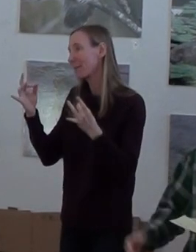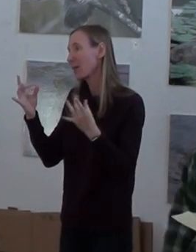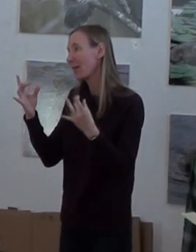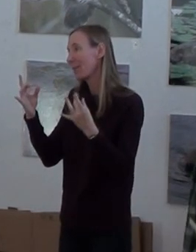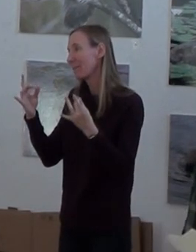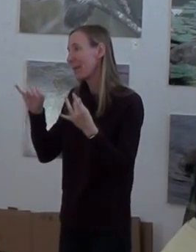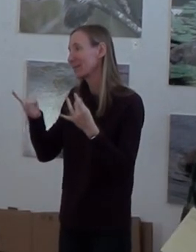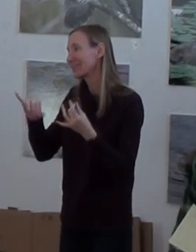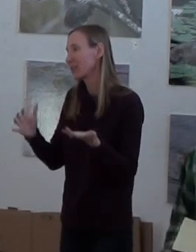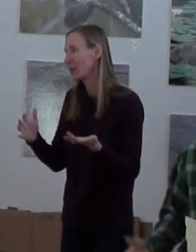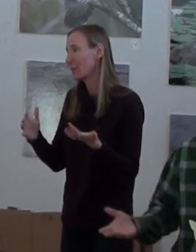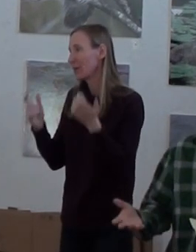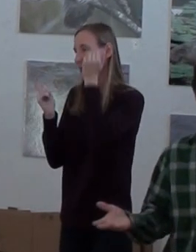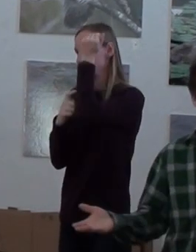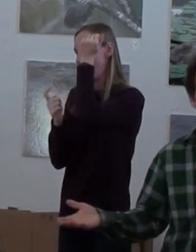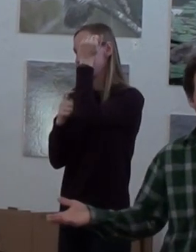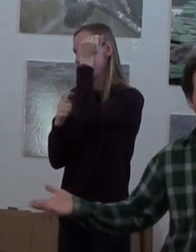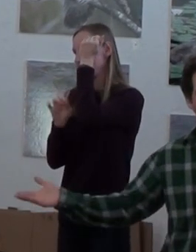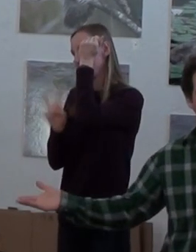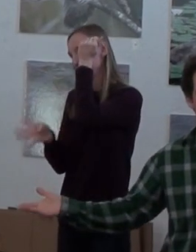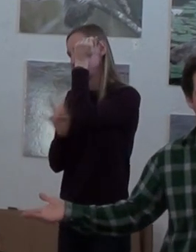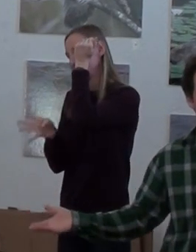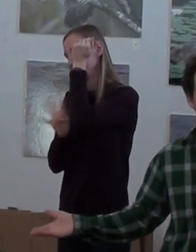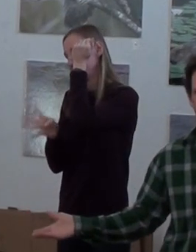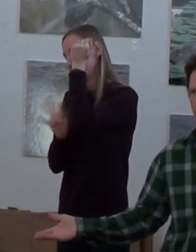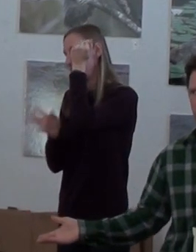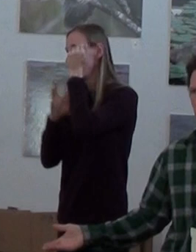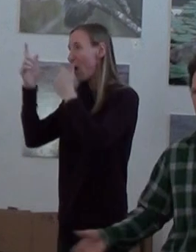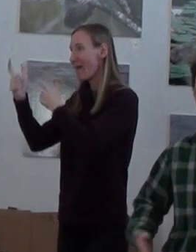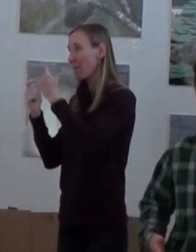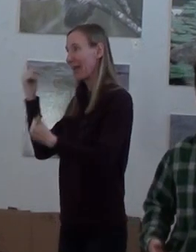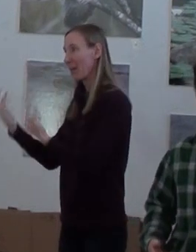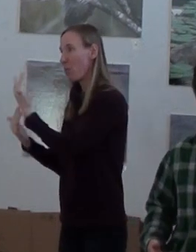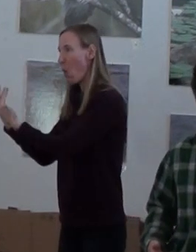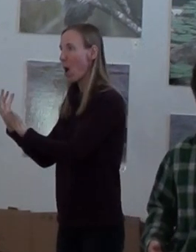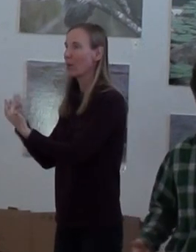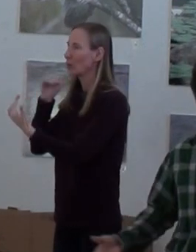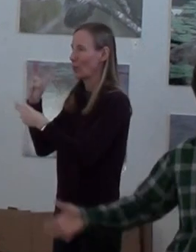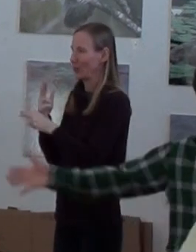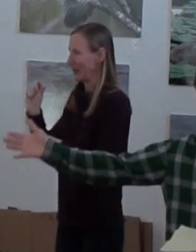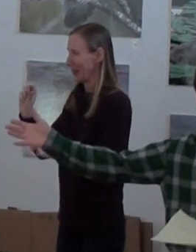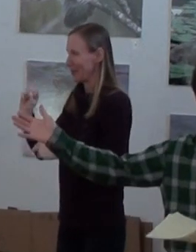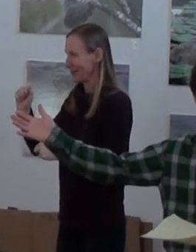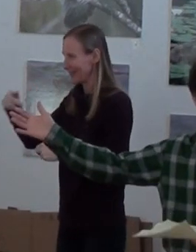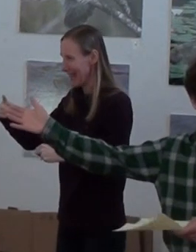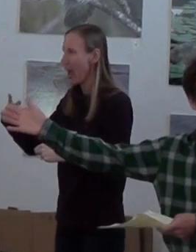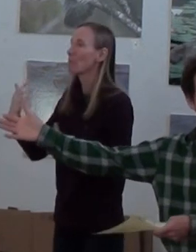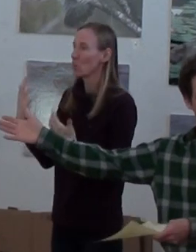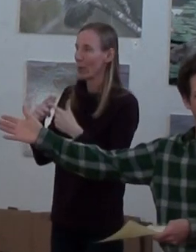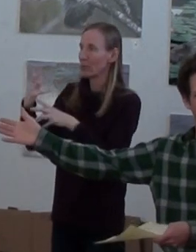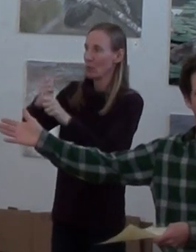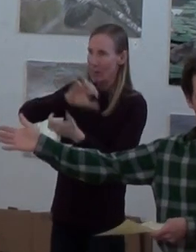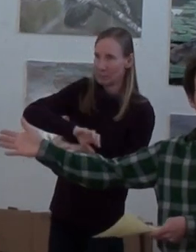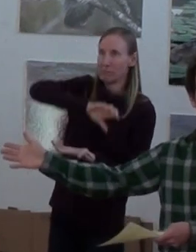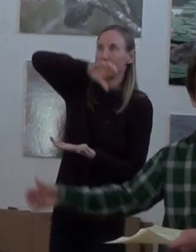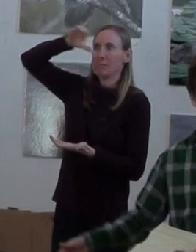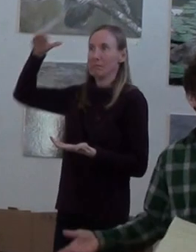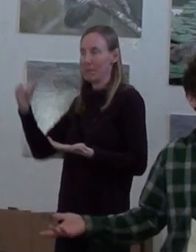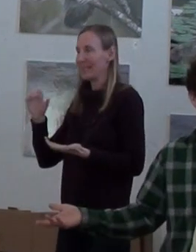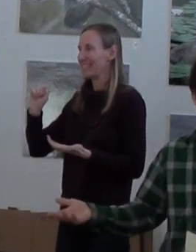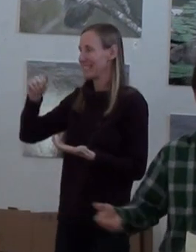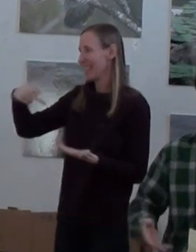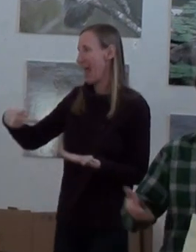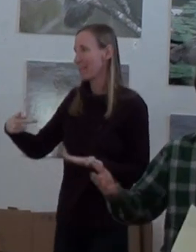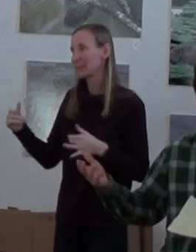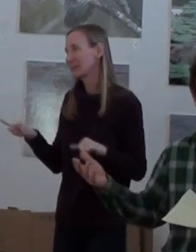are that are sugaring, you got a big arch. You don't really just boil a little bit of sap. You need to get a supply. You got to get it in front of it, right? Stay ahead of it. So